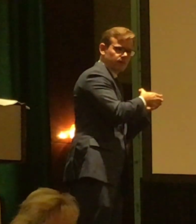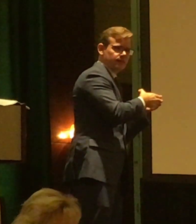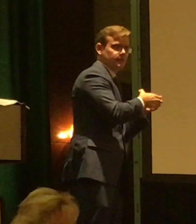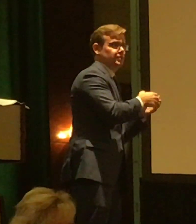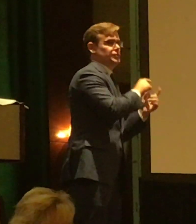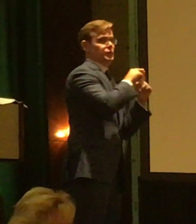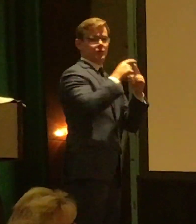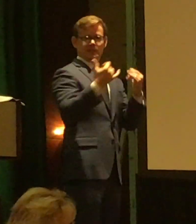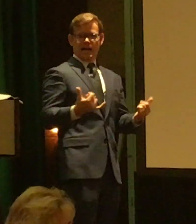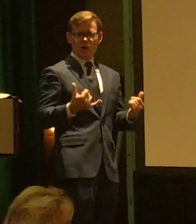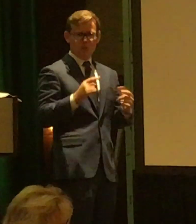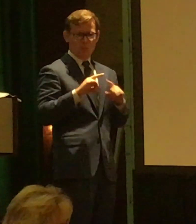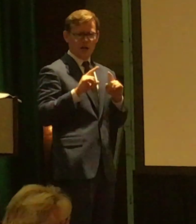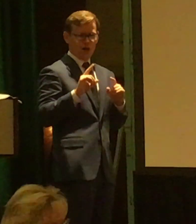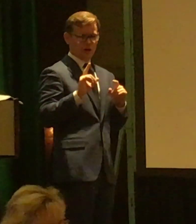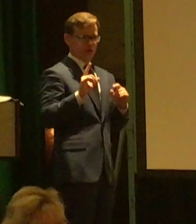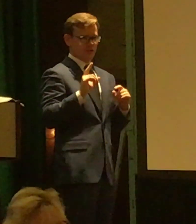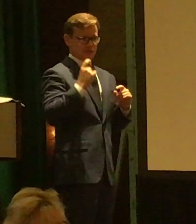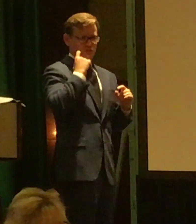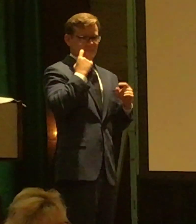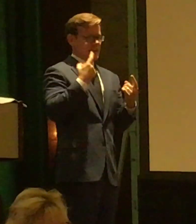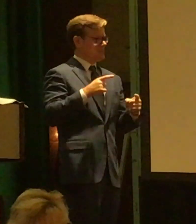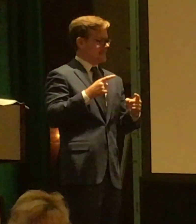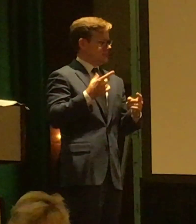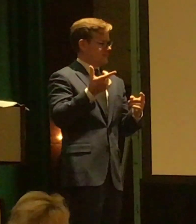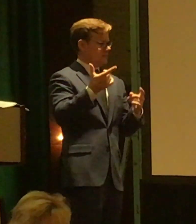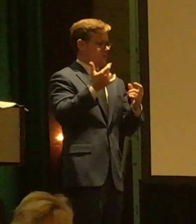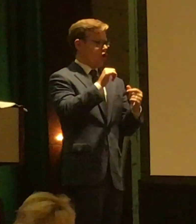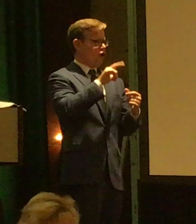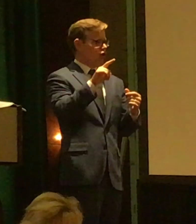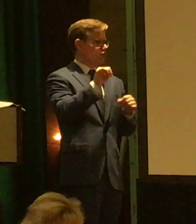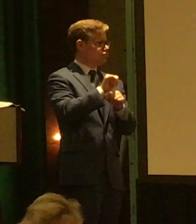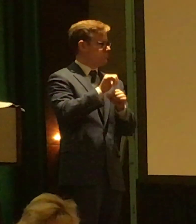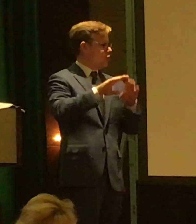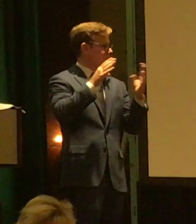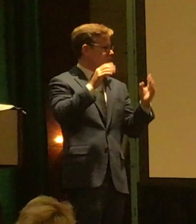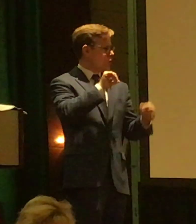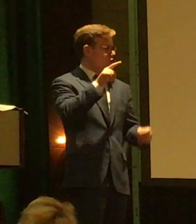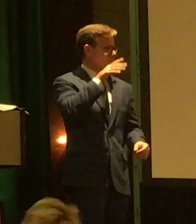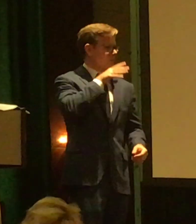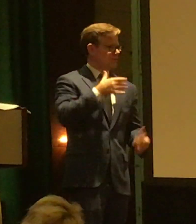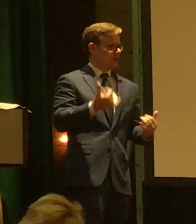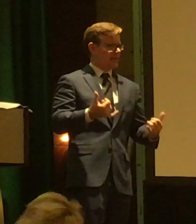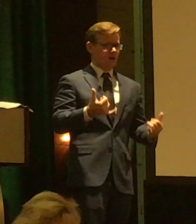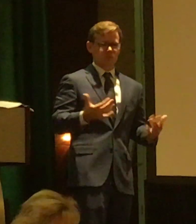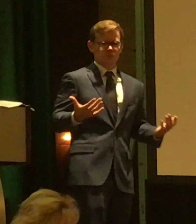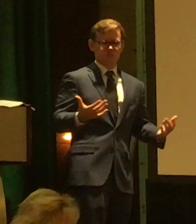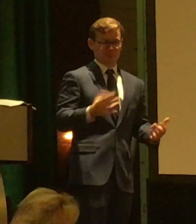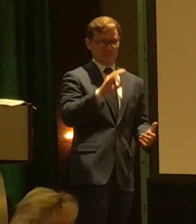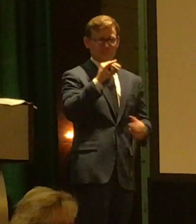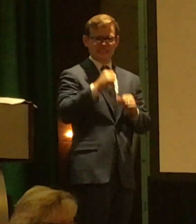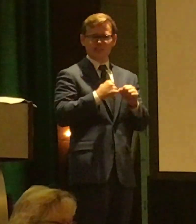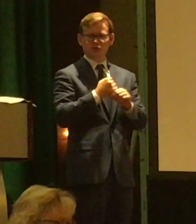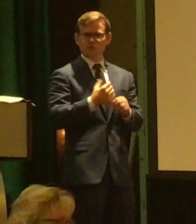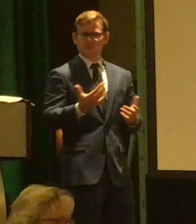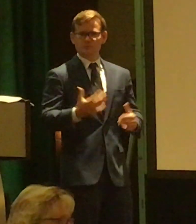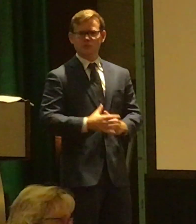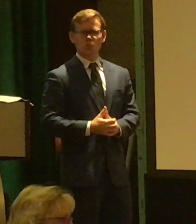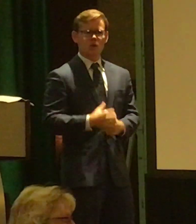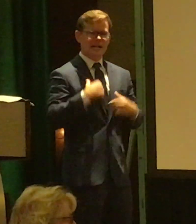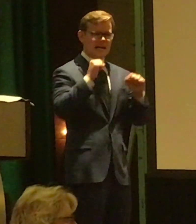took 70 years for women to go from a segregated force to be fully integrated in the armed